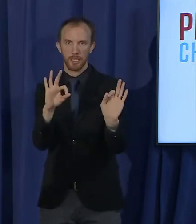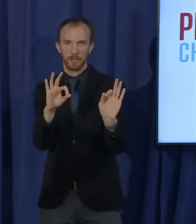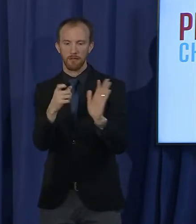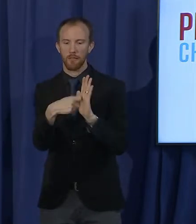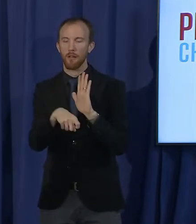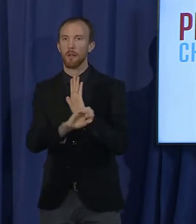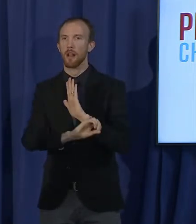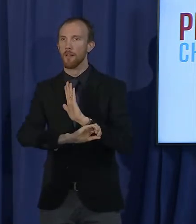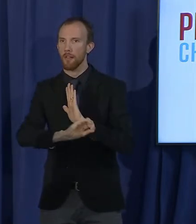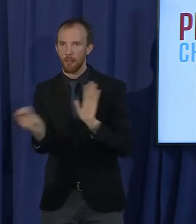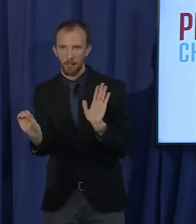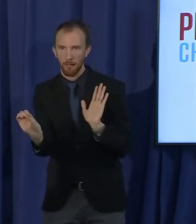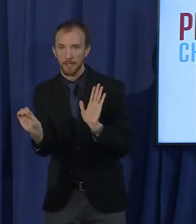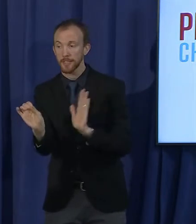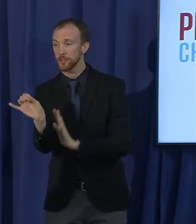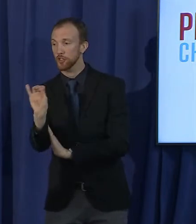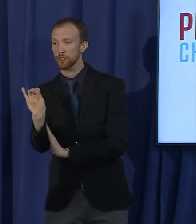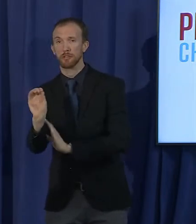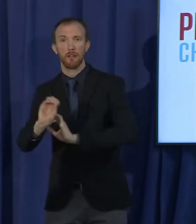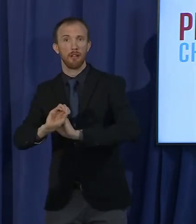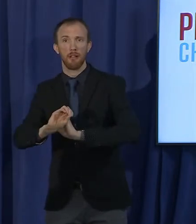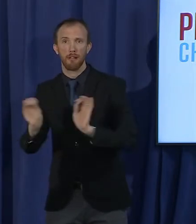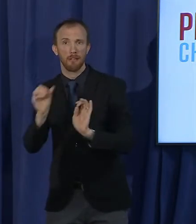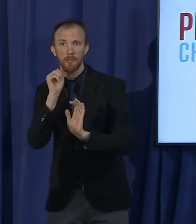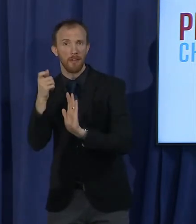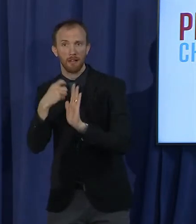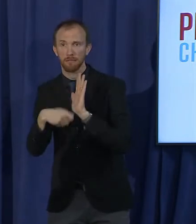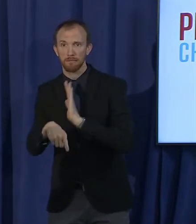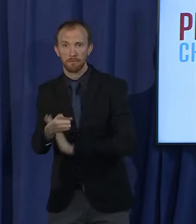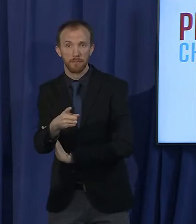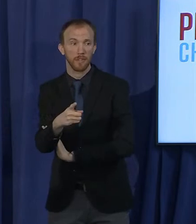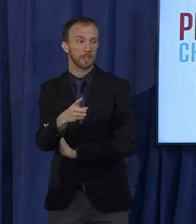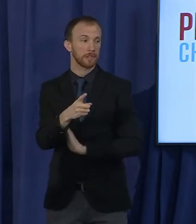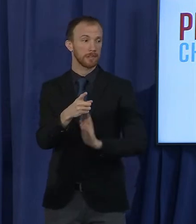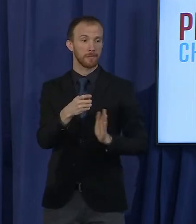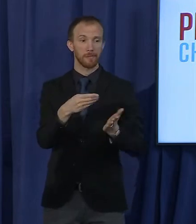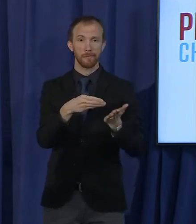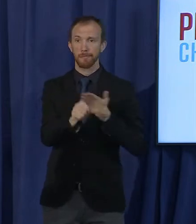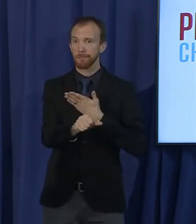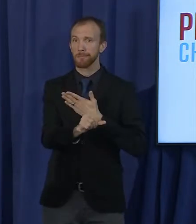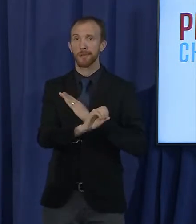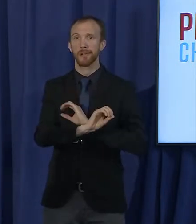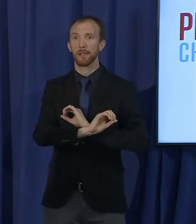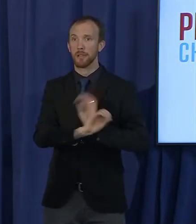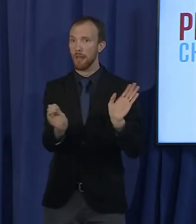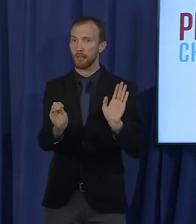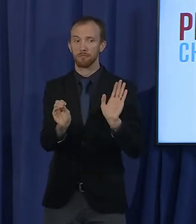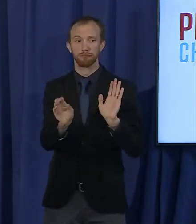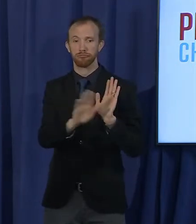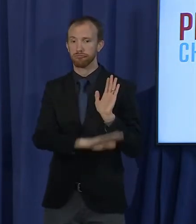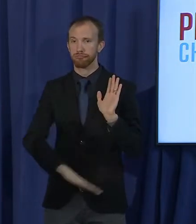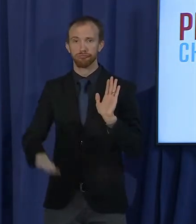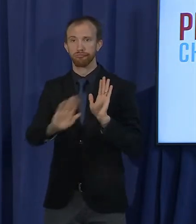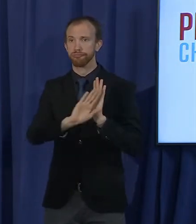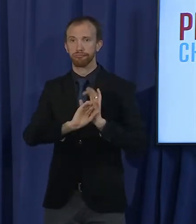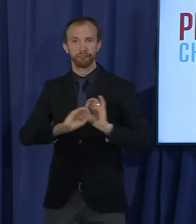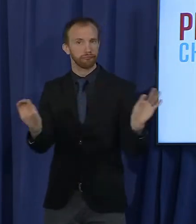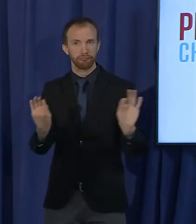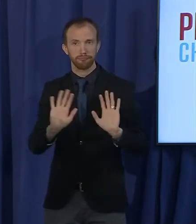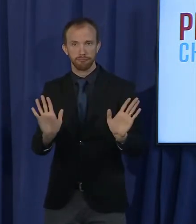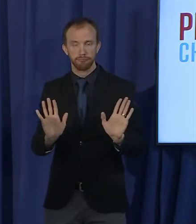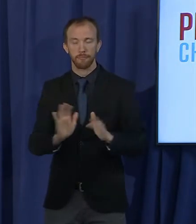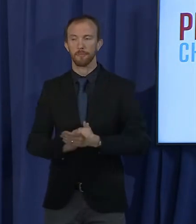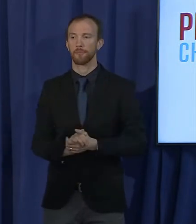insurance requirement and there is no cost to Chicagoans. And the last thing is that,